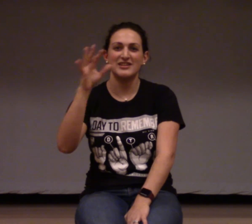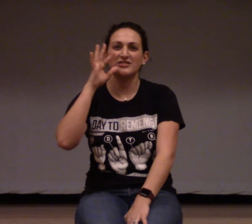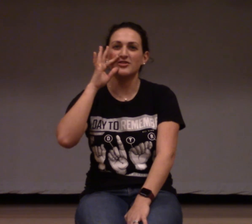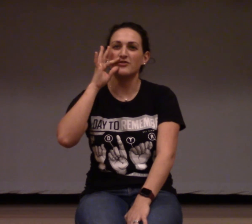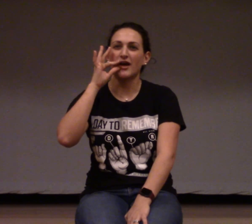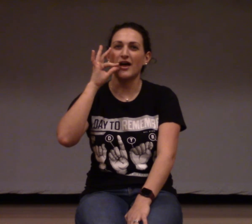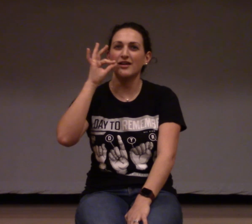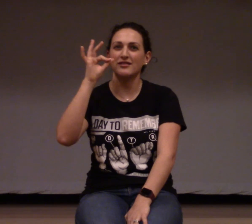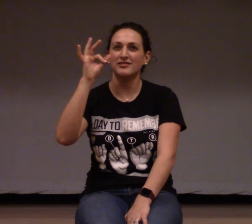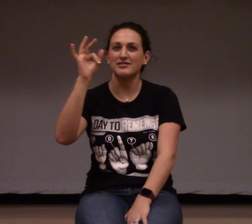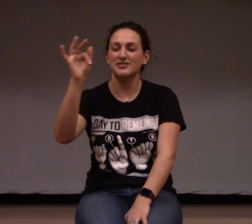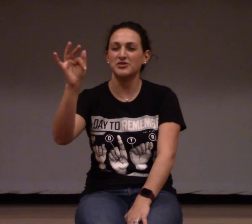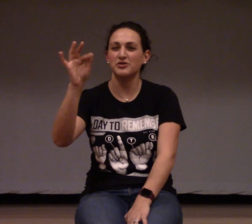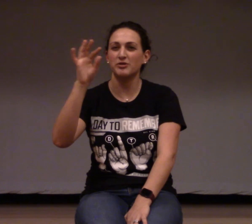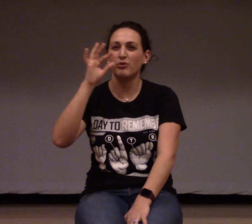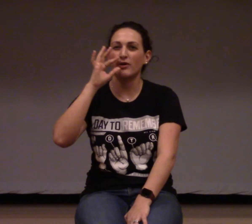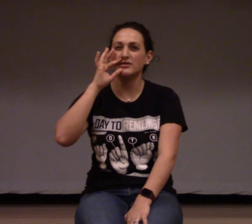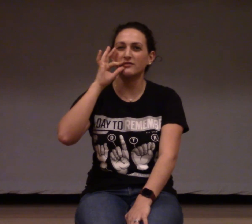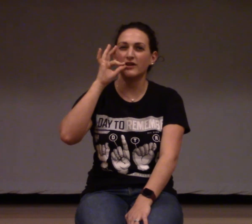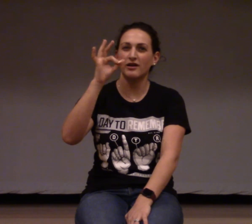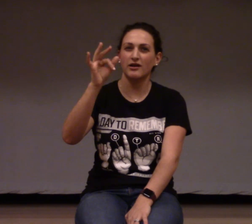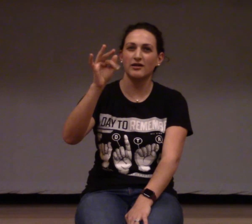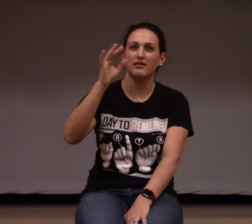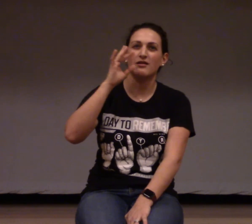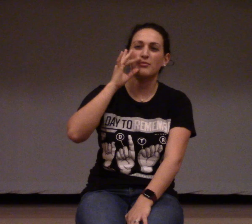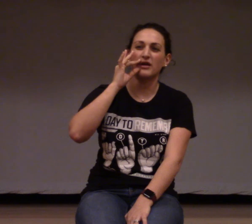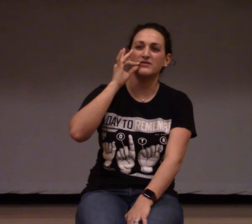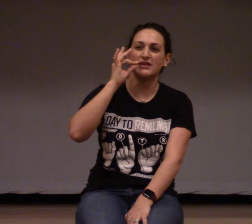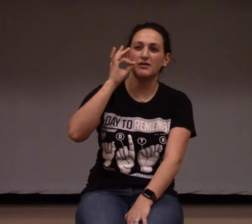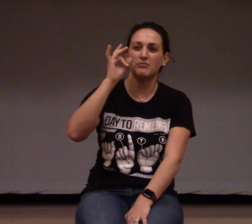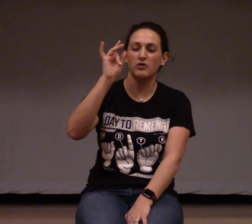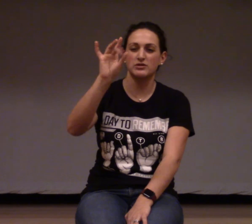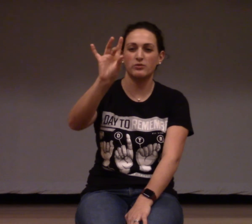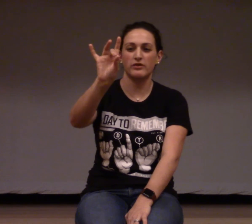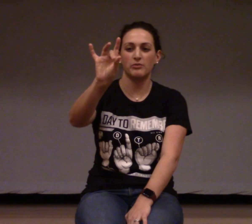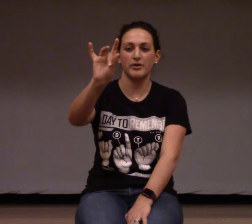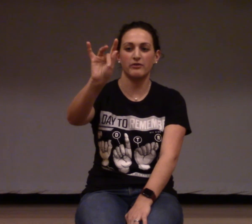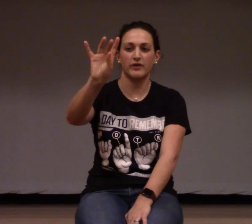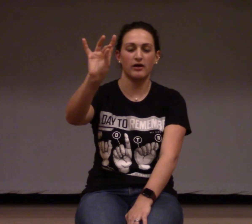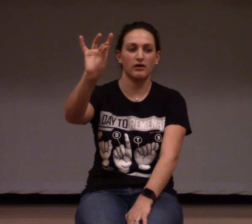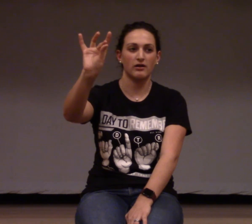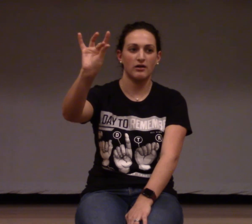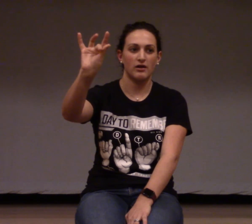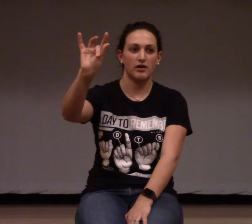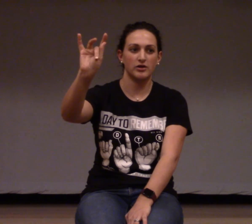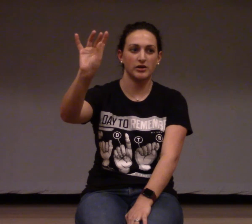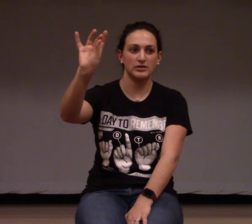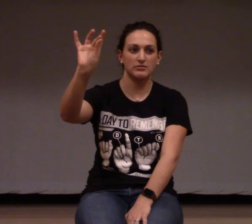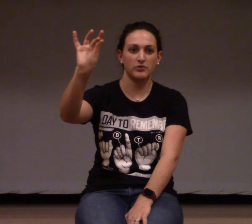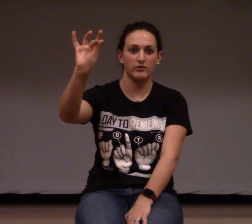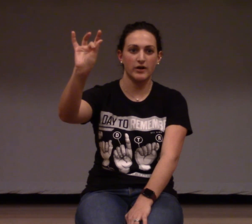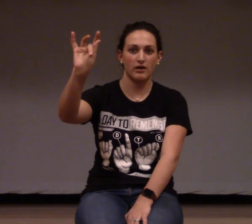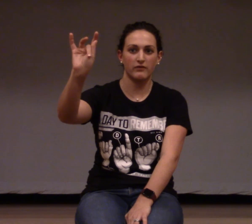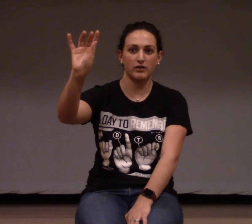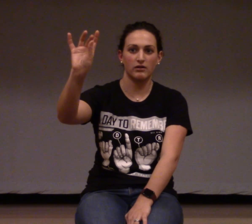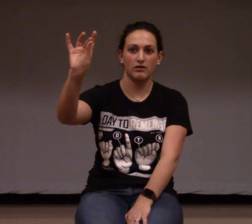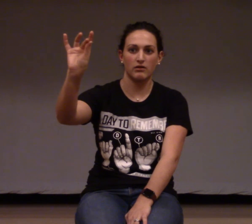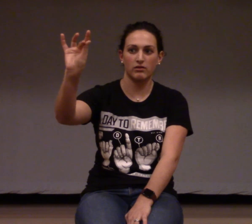So you can do your pointer finger, but I've seen it most with your middle finger. And you're going to smooth it right off your thumb.